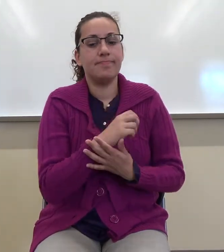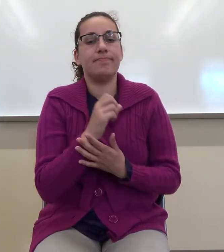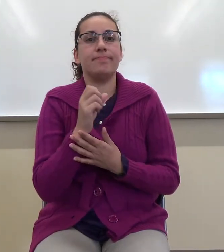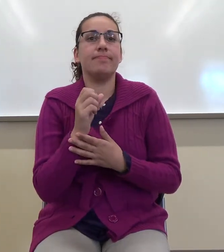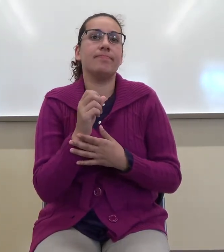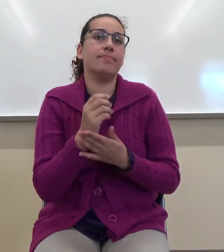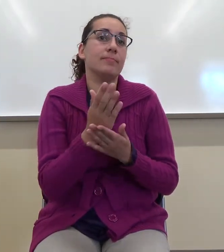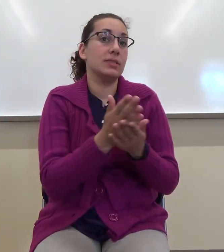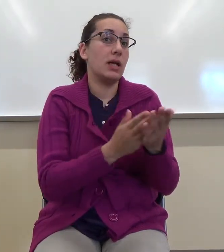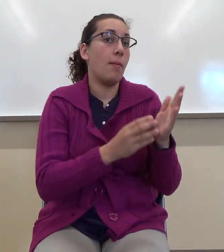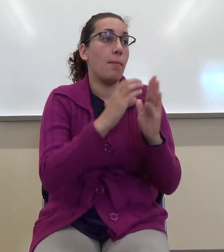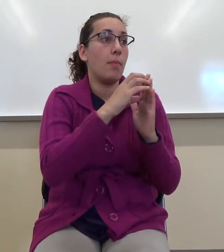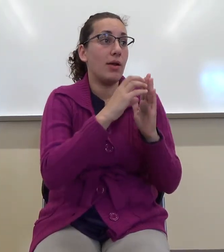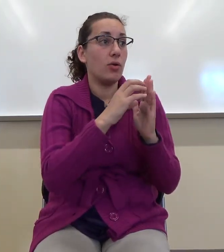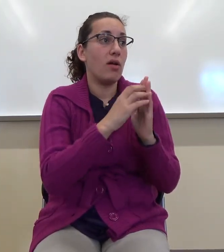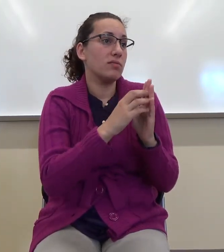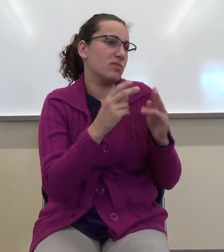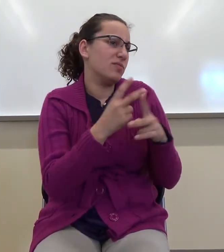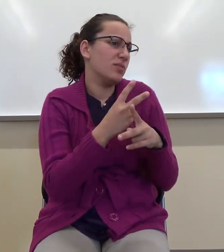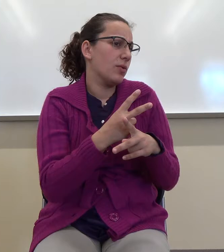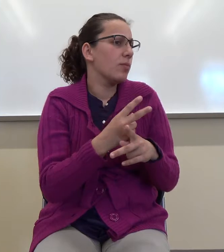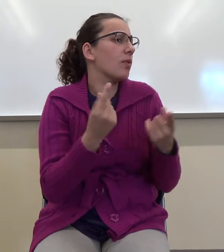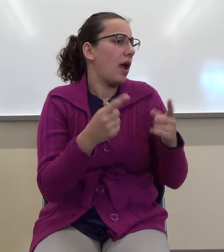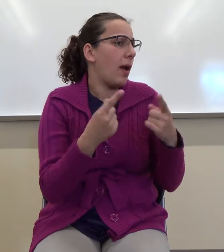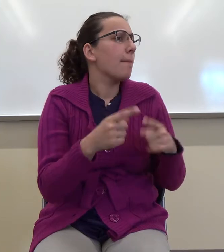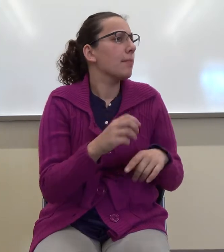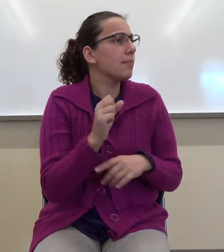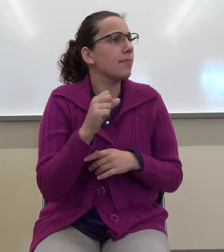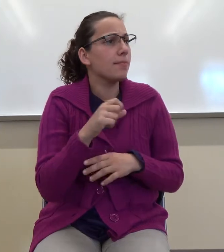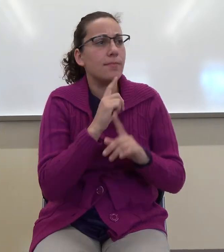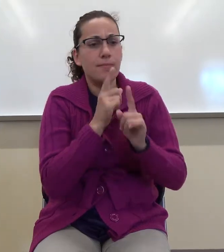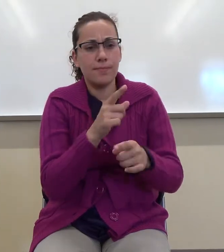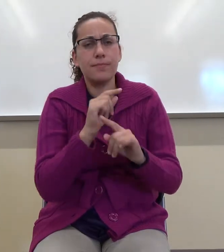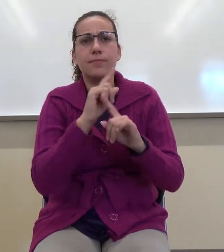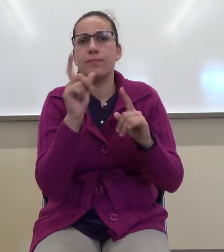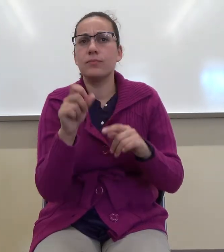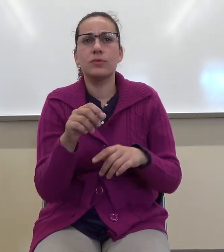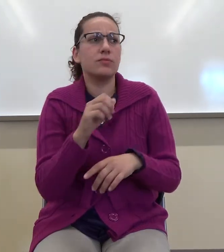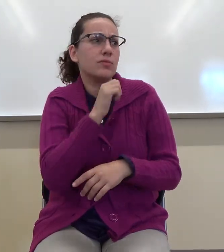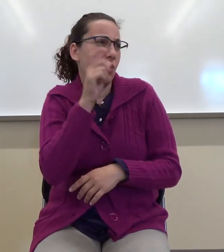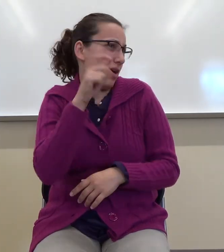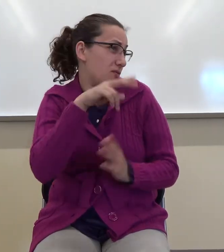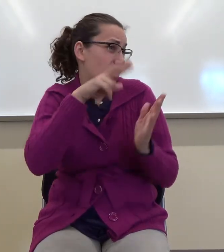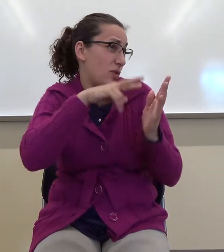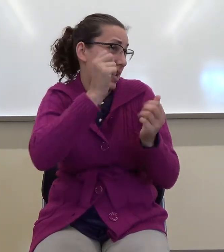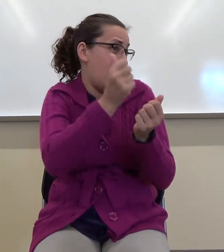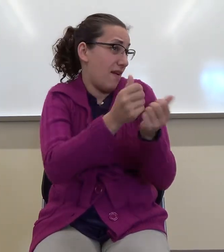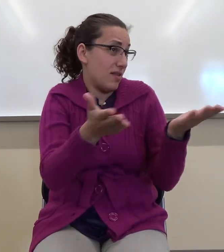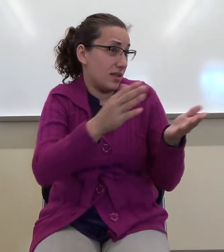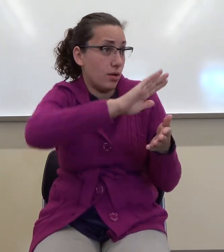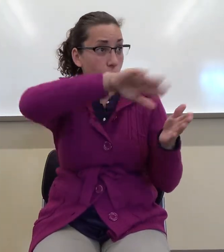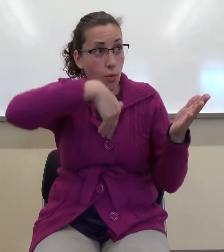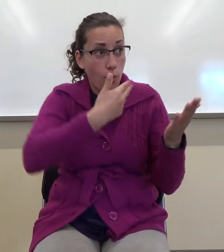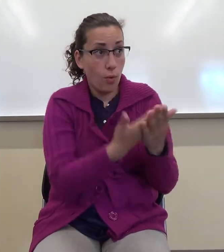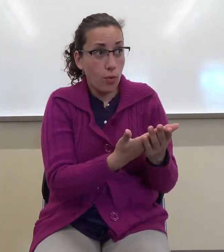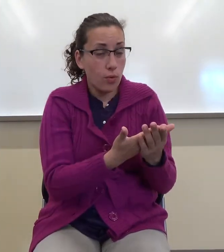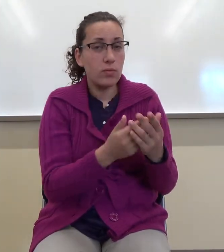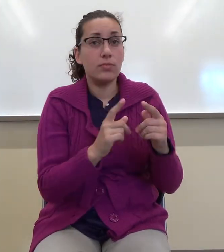these paragraphs we can just figure out what's going on and answer the questions without having to read the whole thing. But in a class where